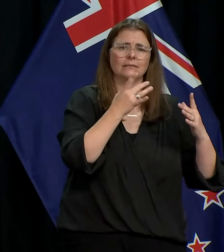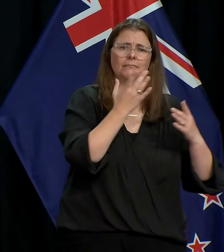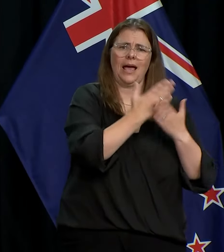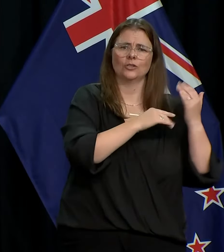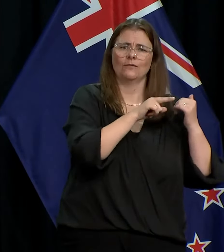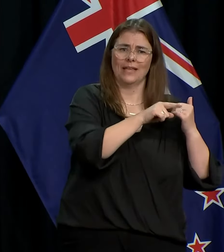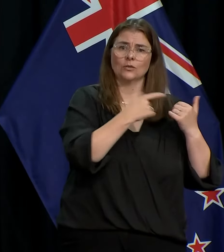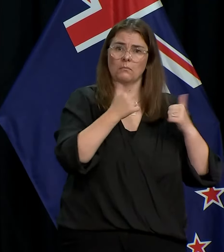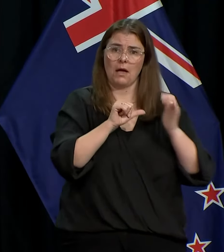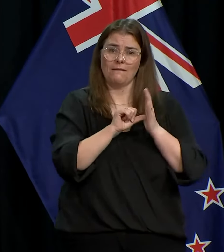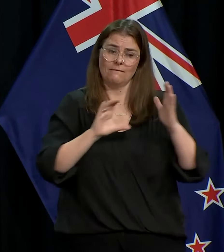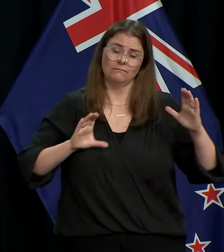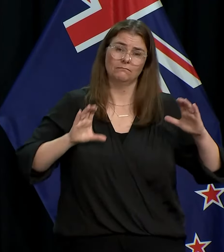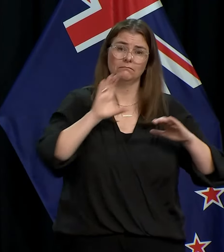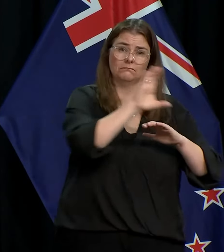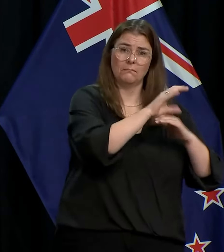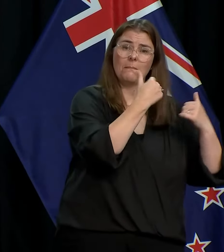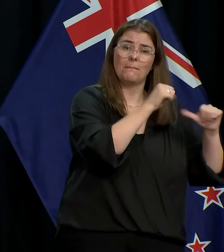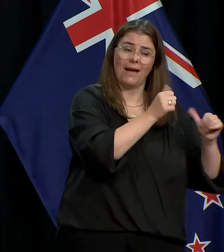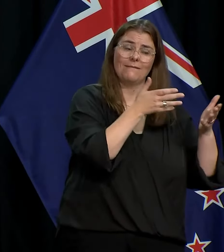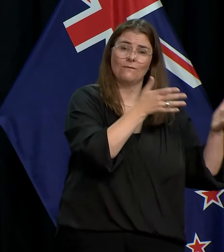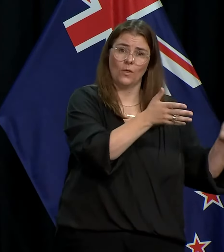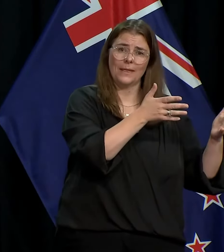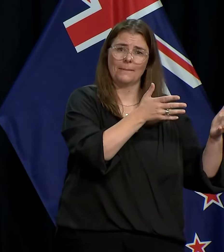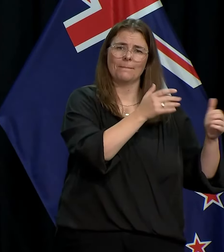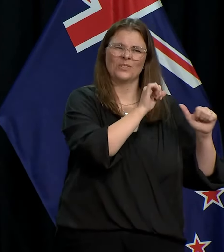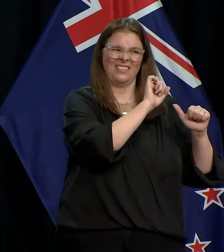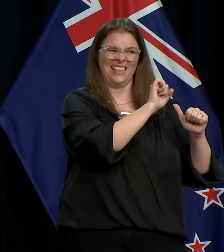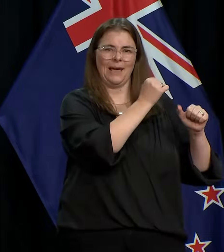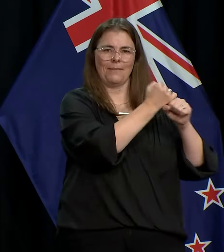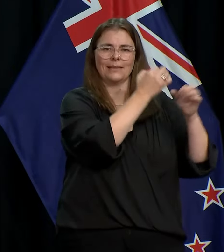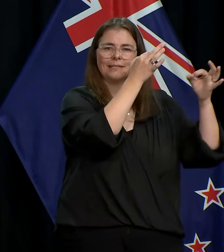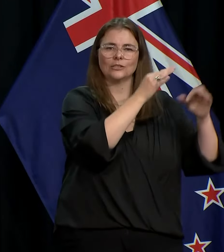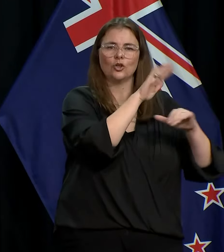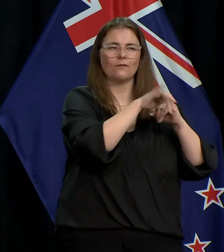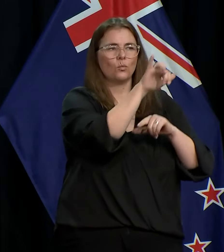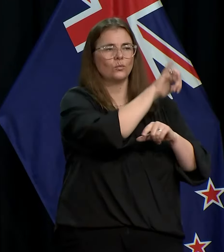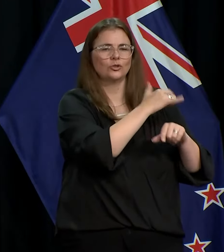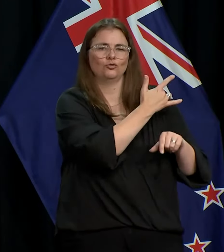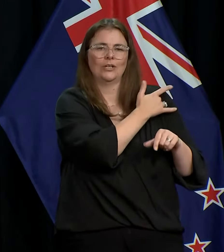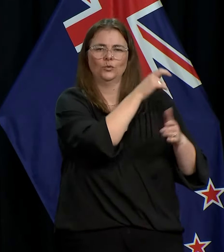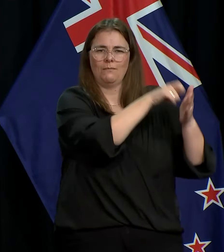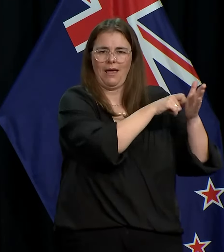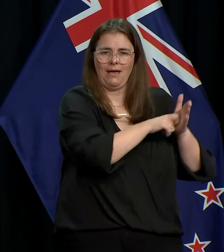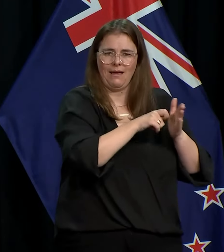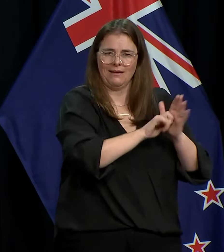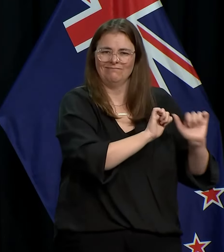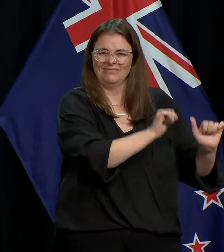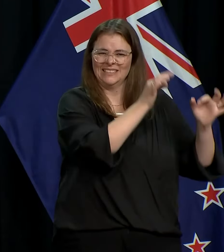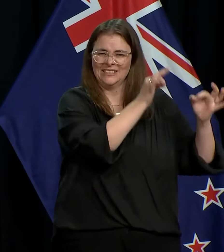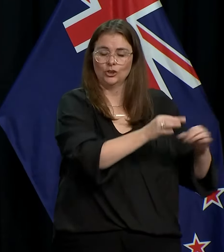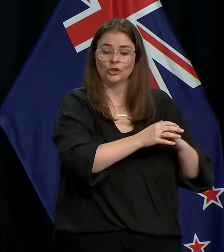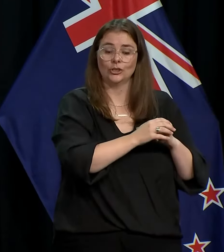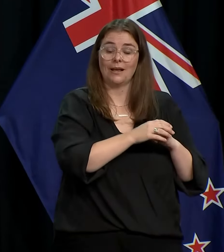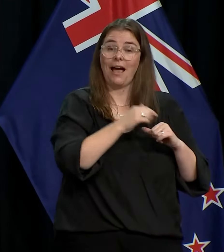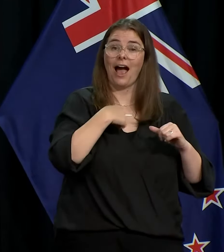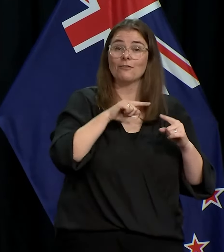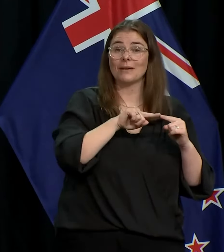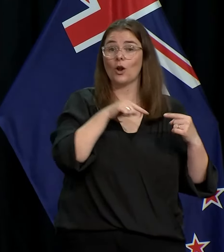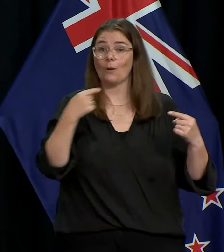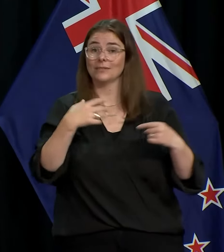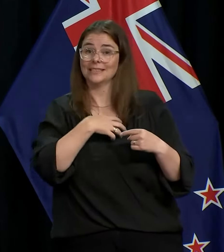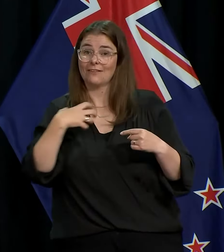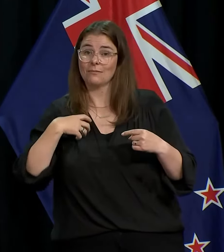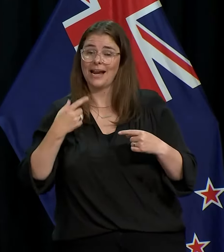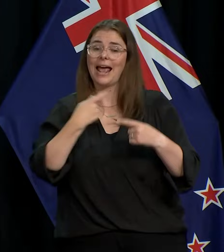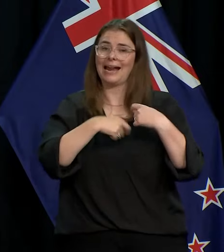increased Pharmac's budget, and the reason for that is because they're ultimately the decision makers. I've been in opposition politics and I've been in government.